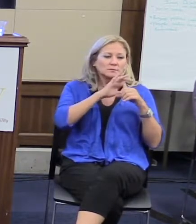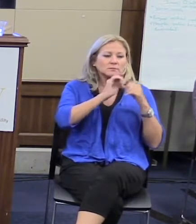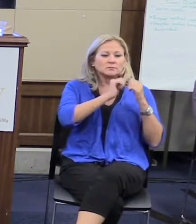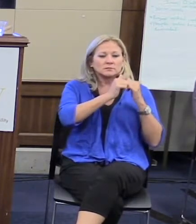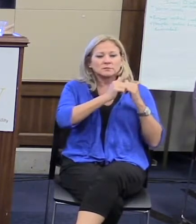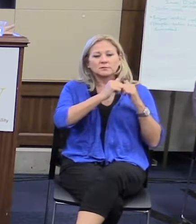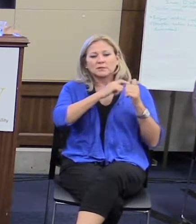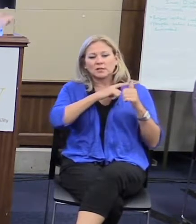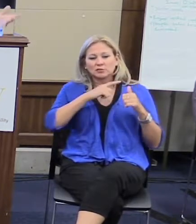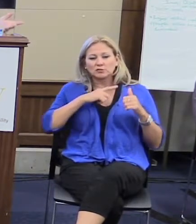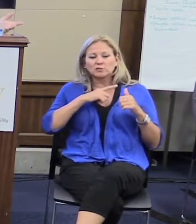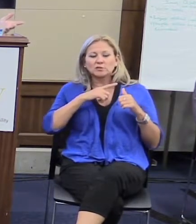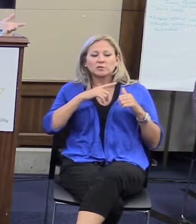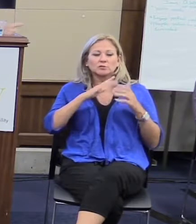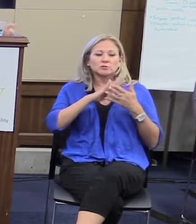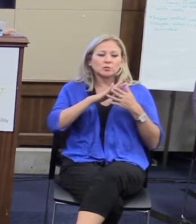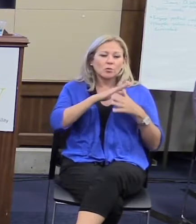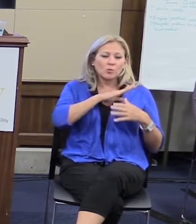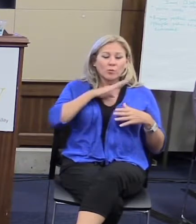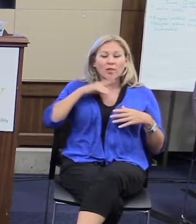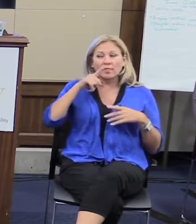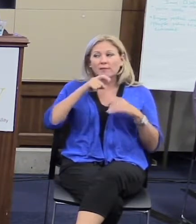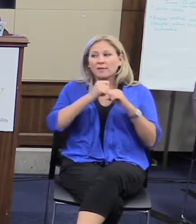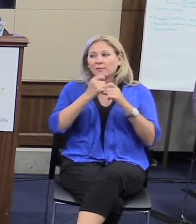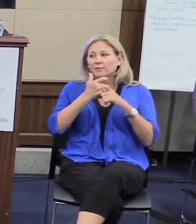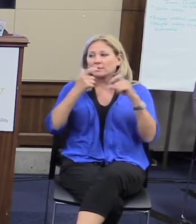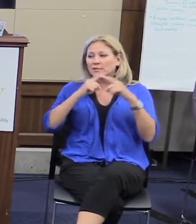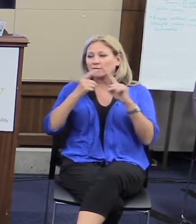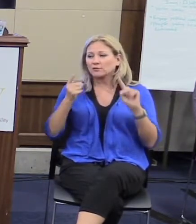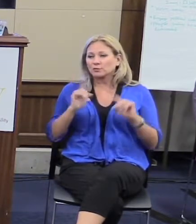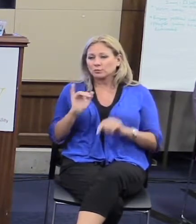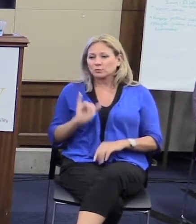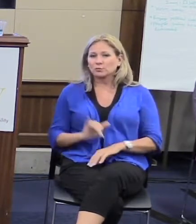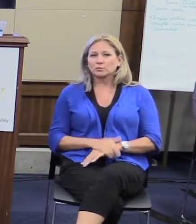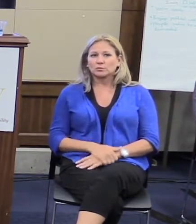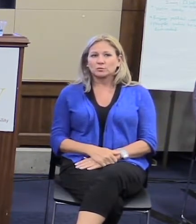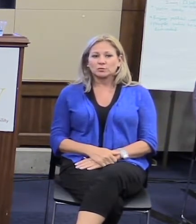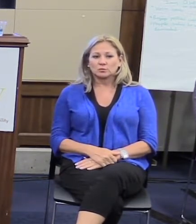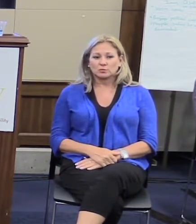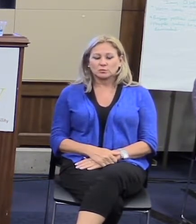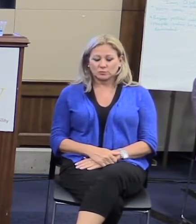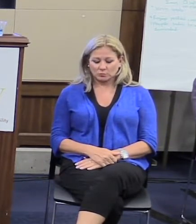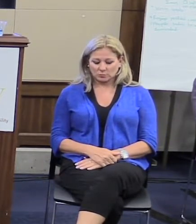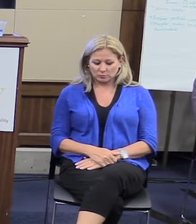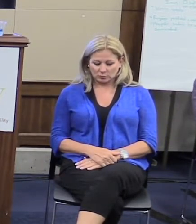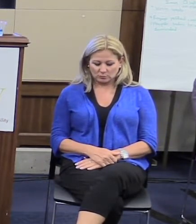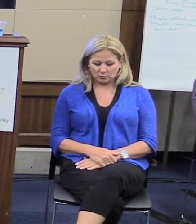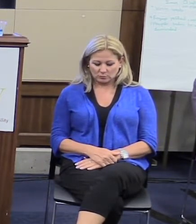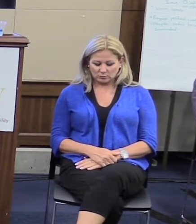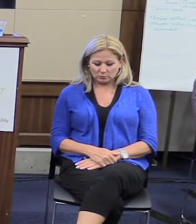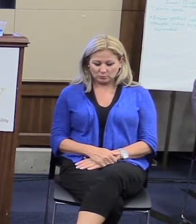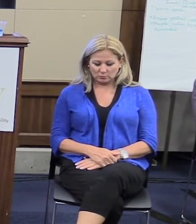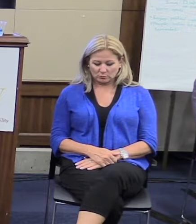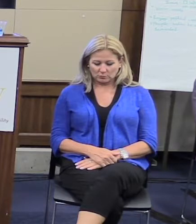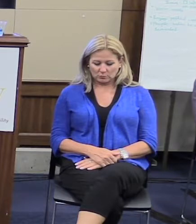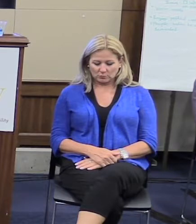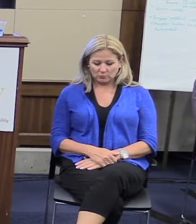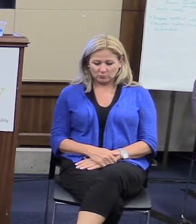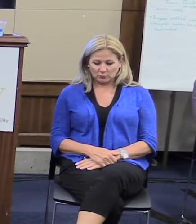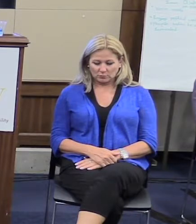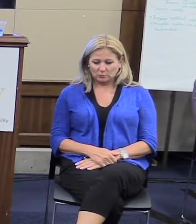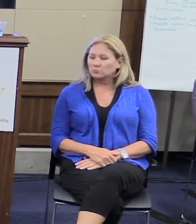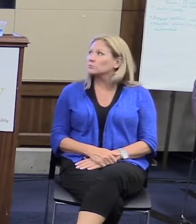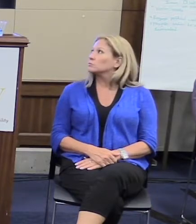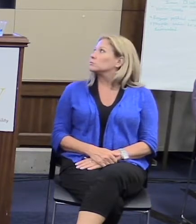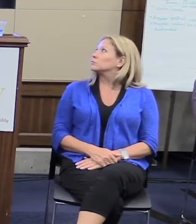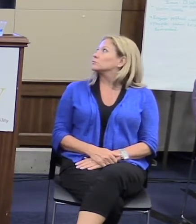and legislators. Those school boards, they make a huge difference. So that's one thing. Second, I'm going to have